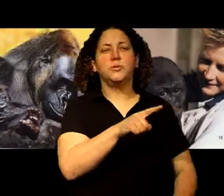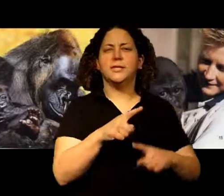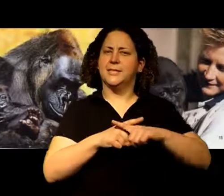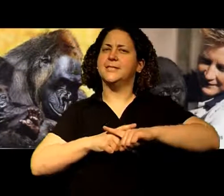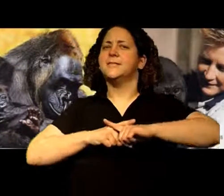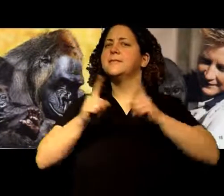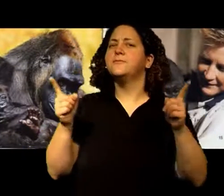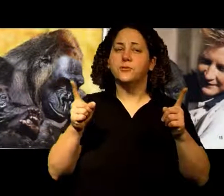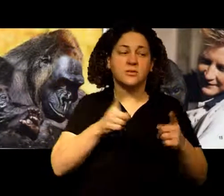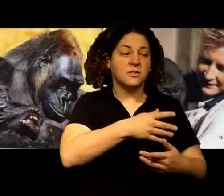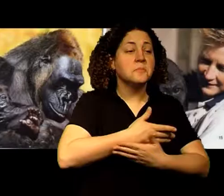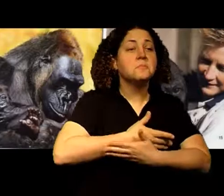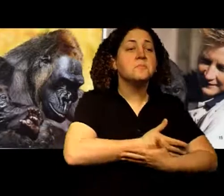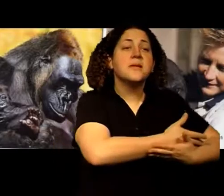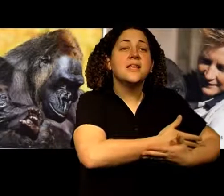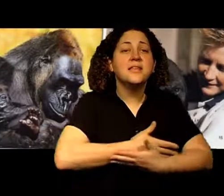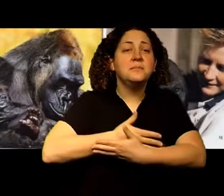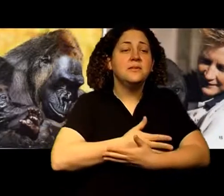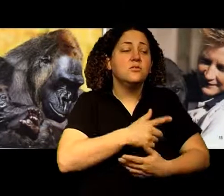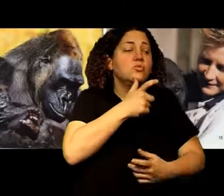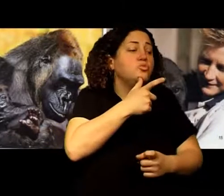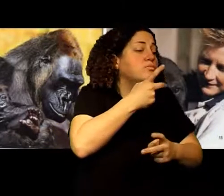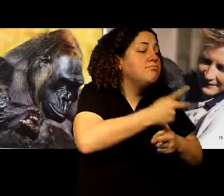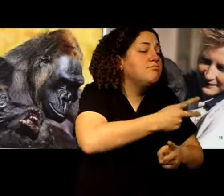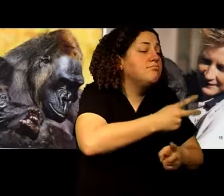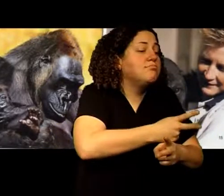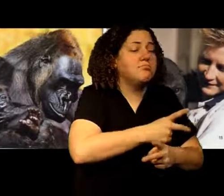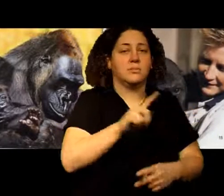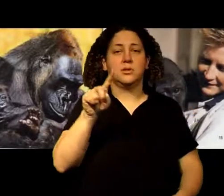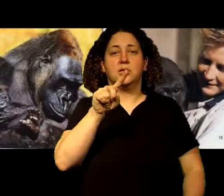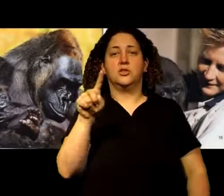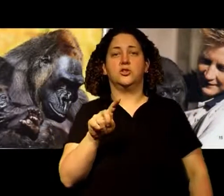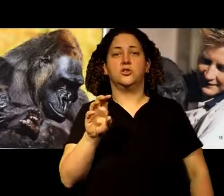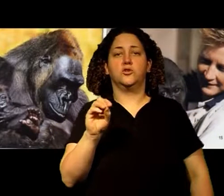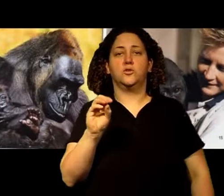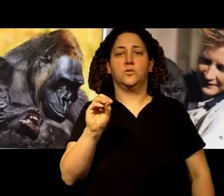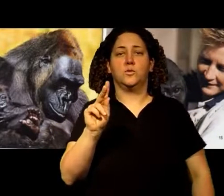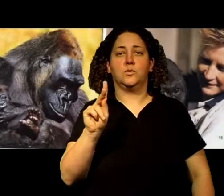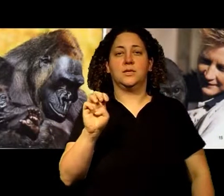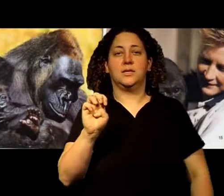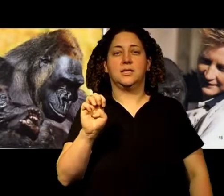At the zoo, baby gorillas are cared for by zookeepers.